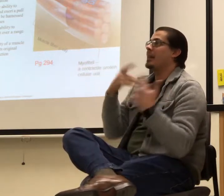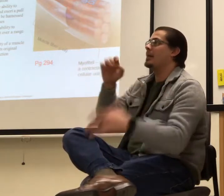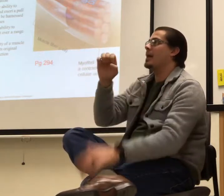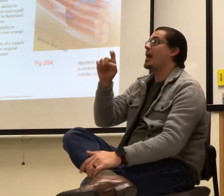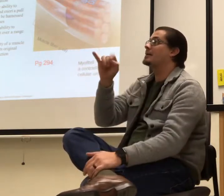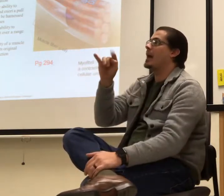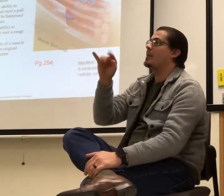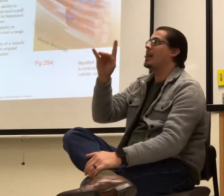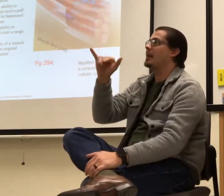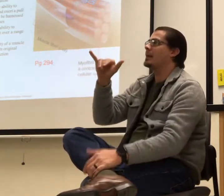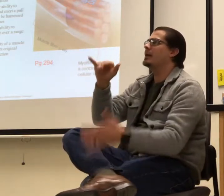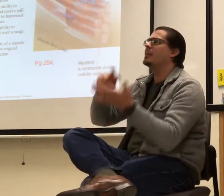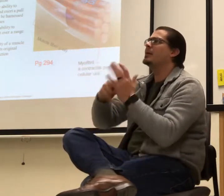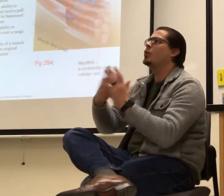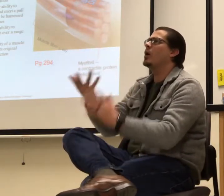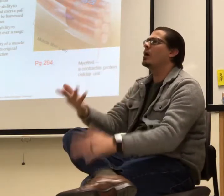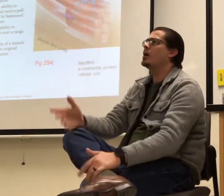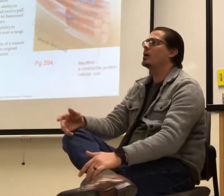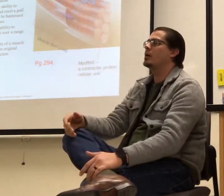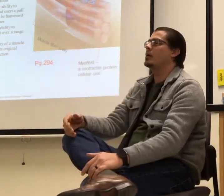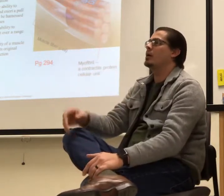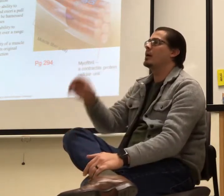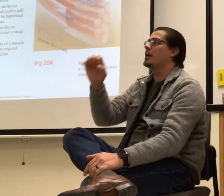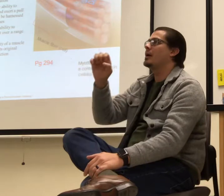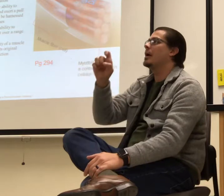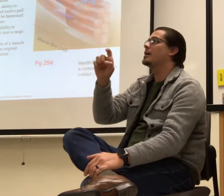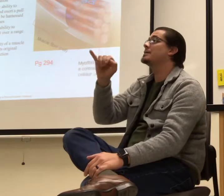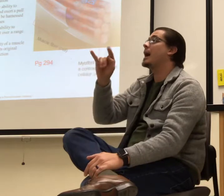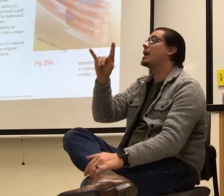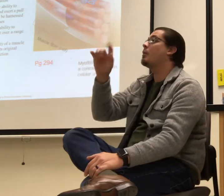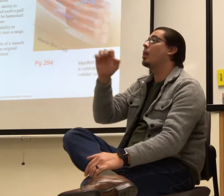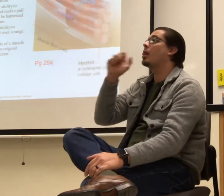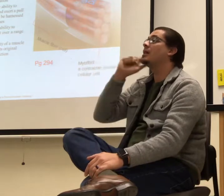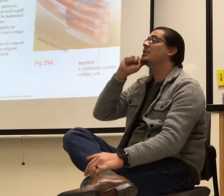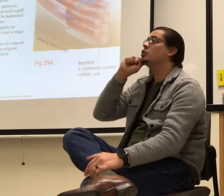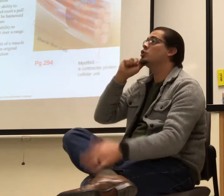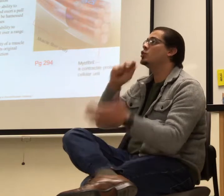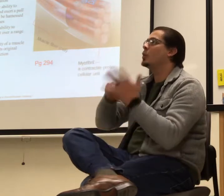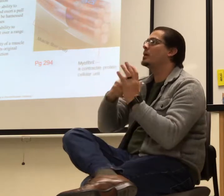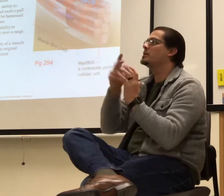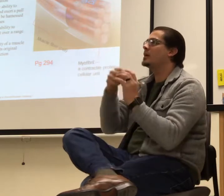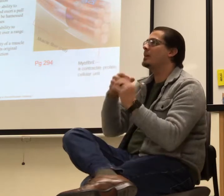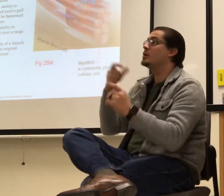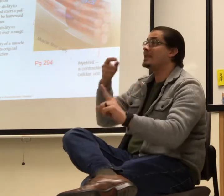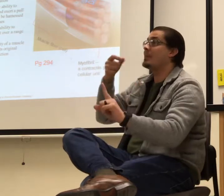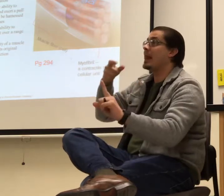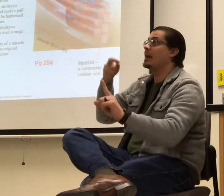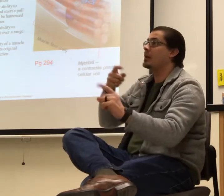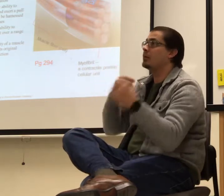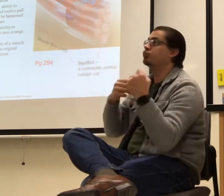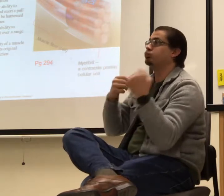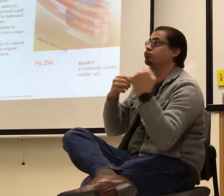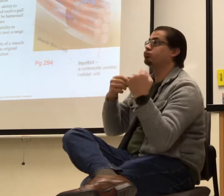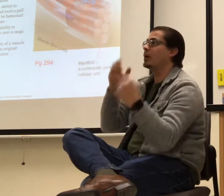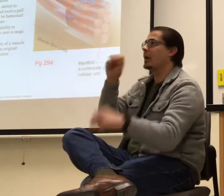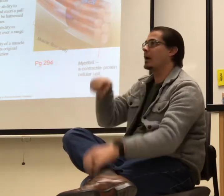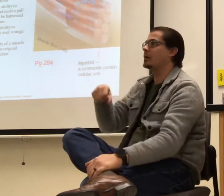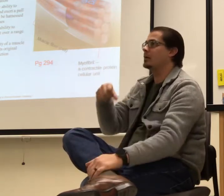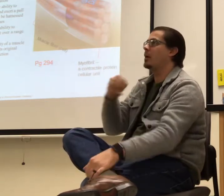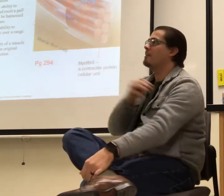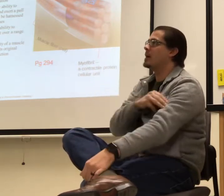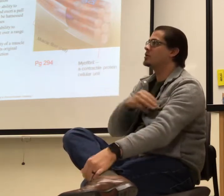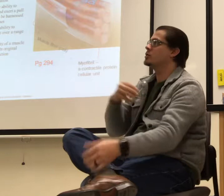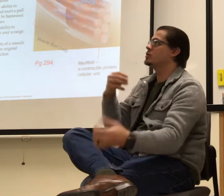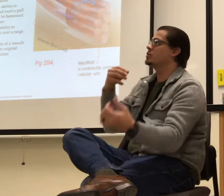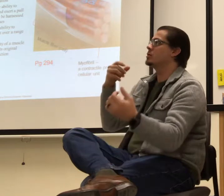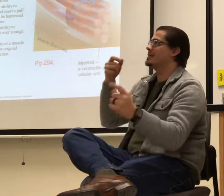Excitability means an excitable tissue means it can be stimulated. Muscles are